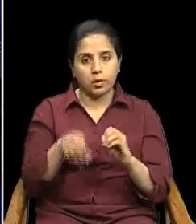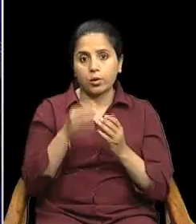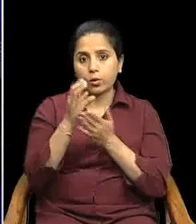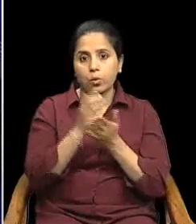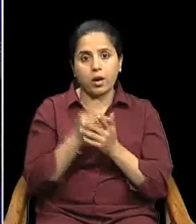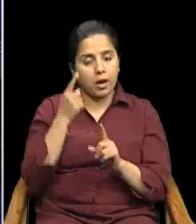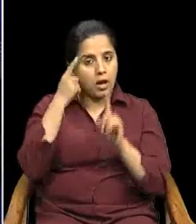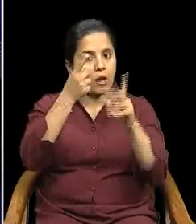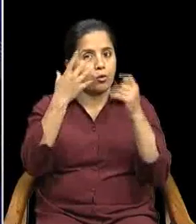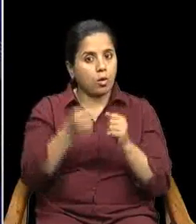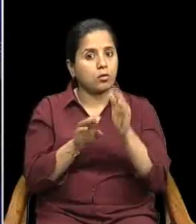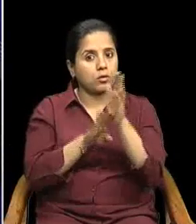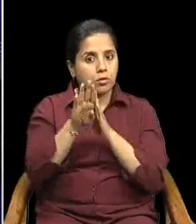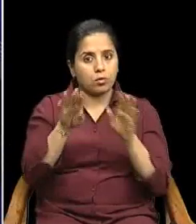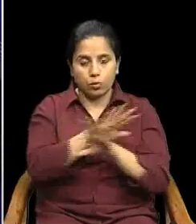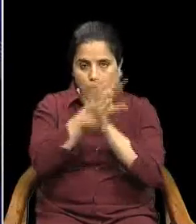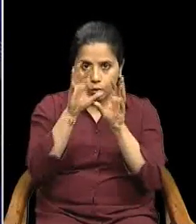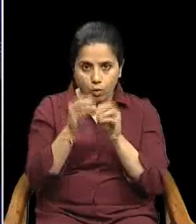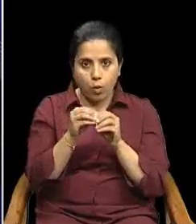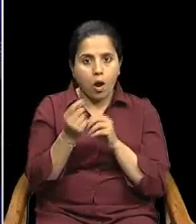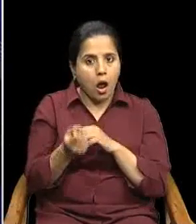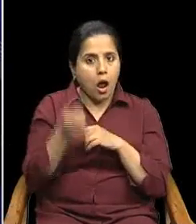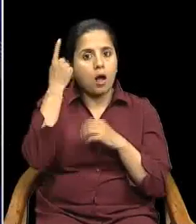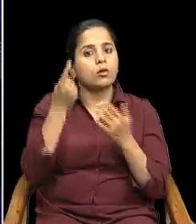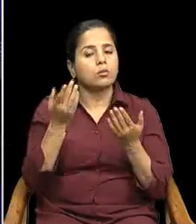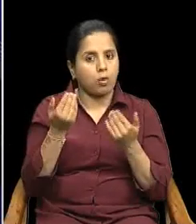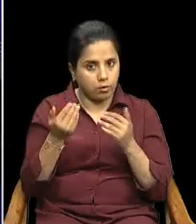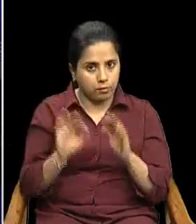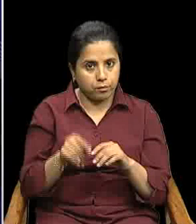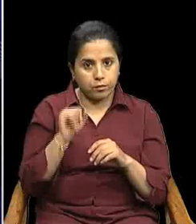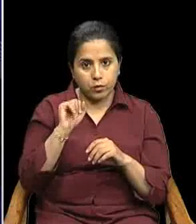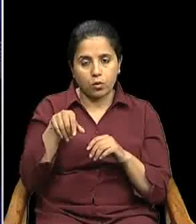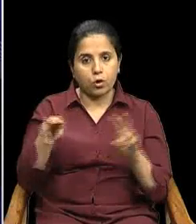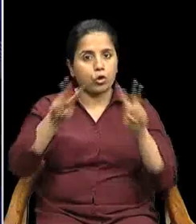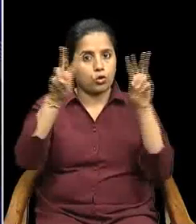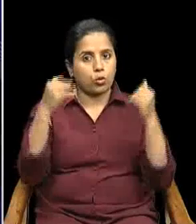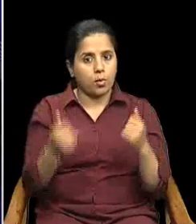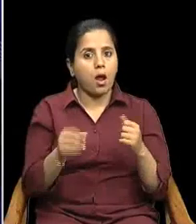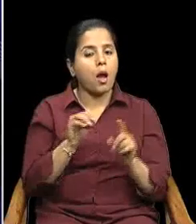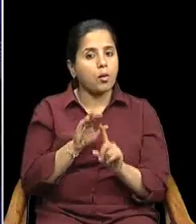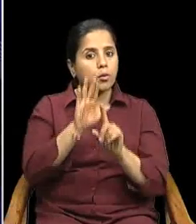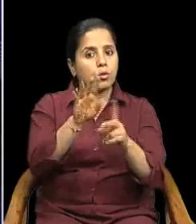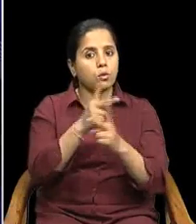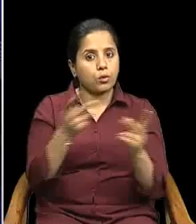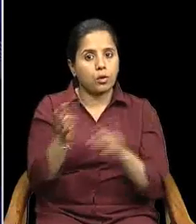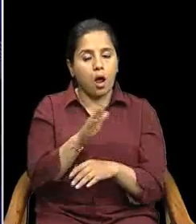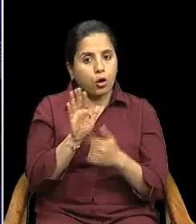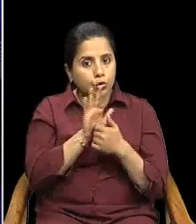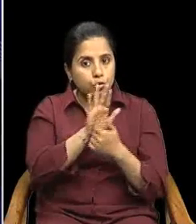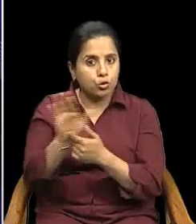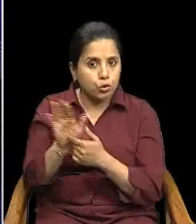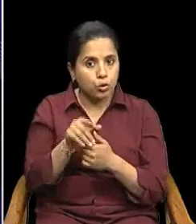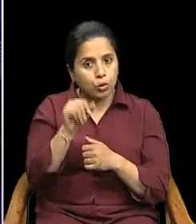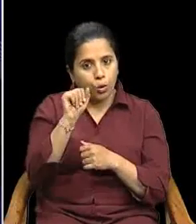to develop a holistic understanding of the subject approaches by highlighting